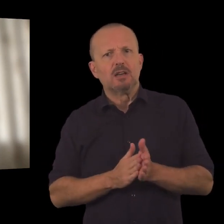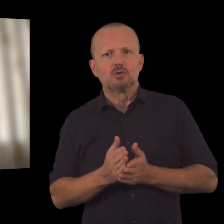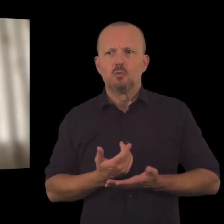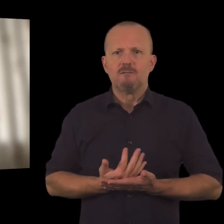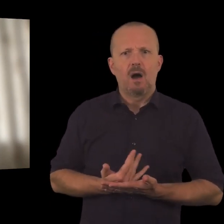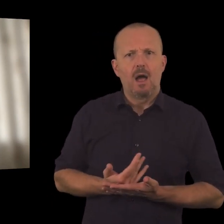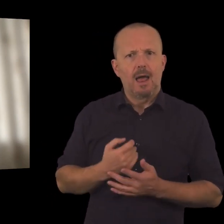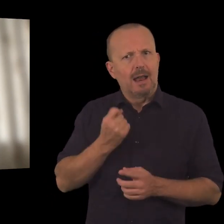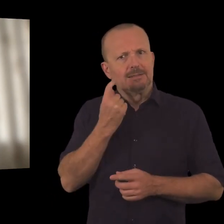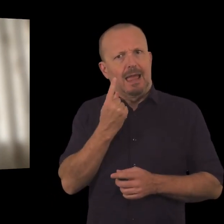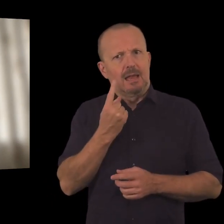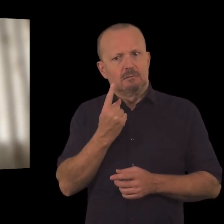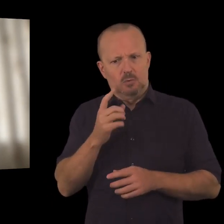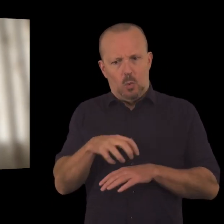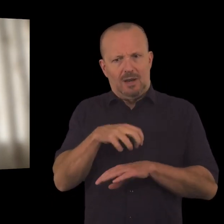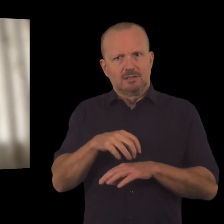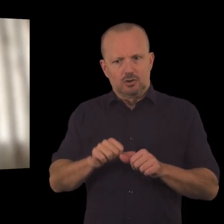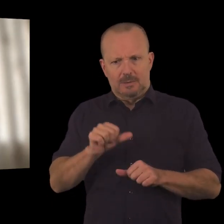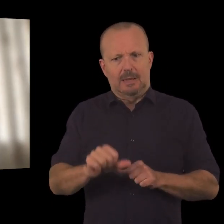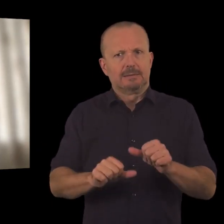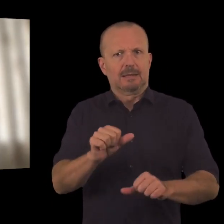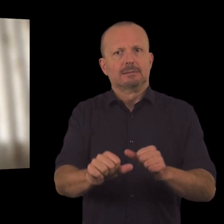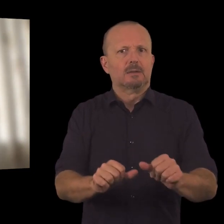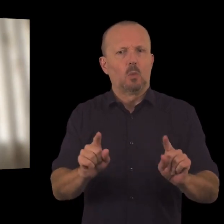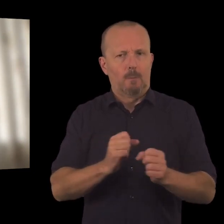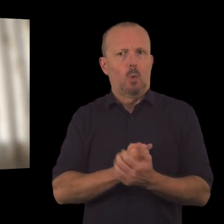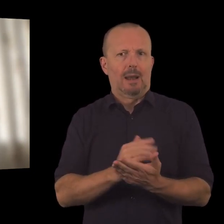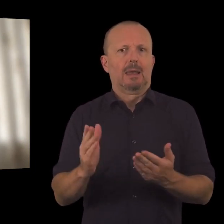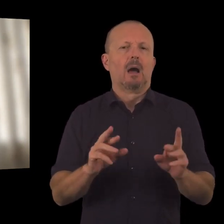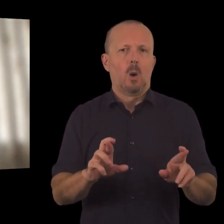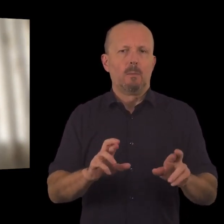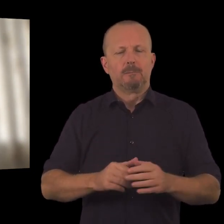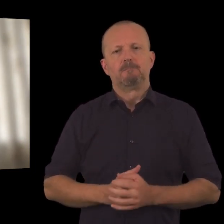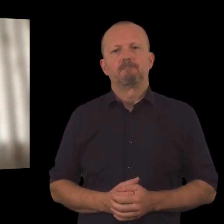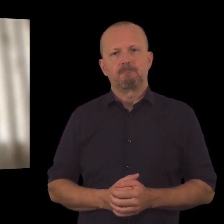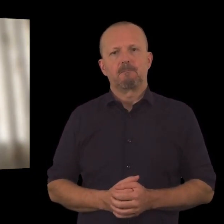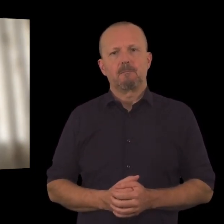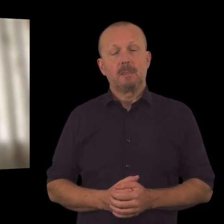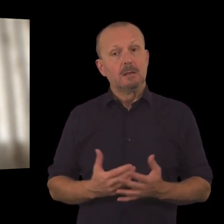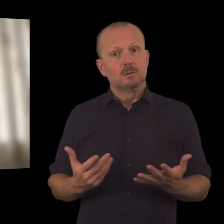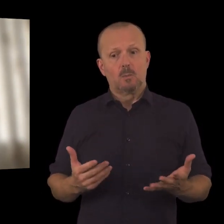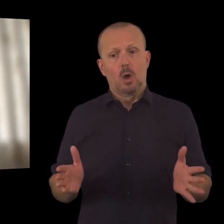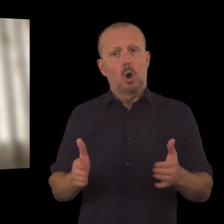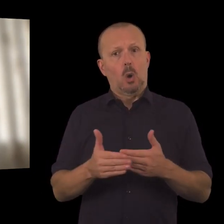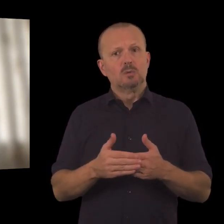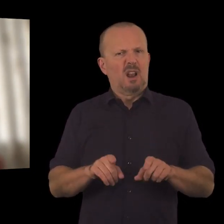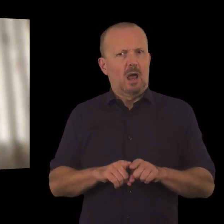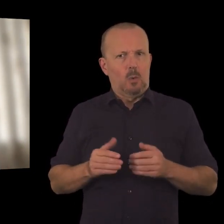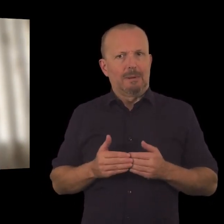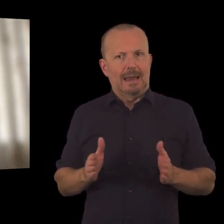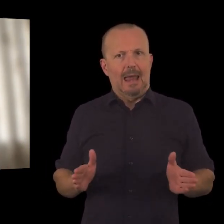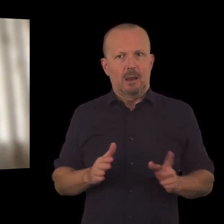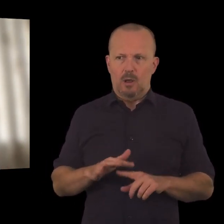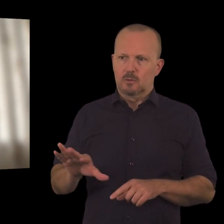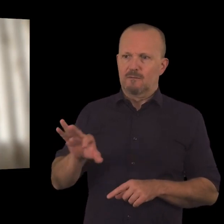steps that you want to take. So, closing as we began, I would like to now invite Richard Benge back on